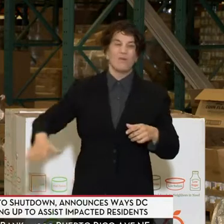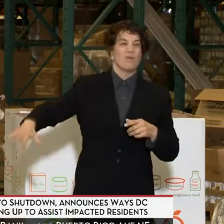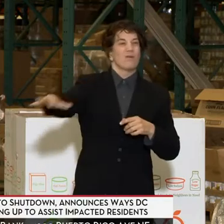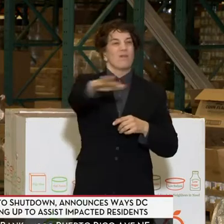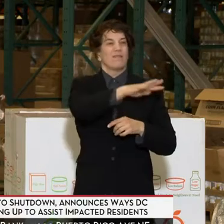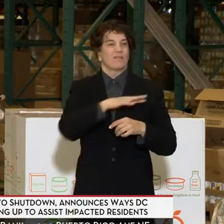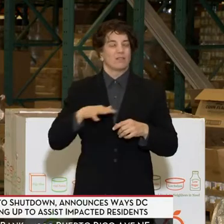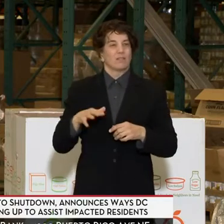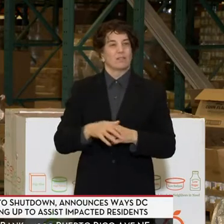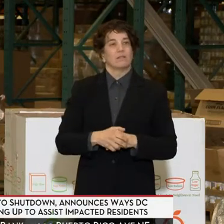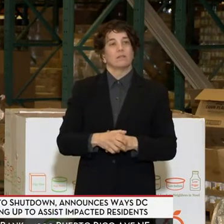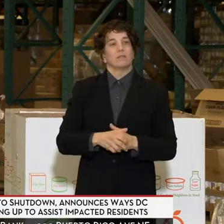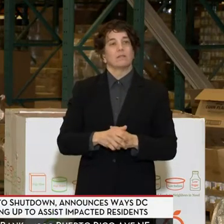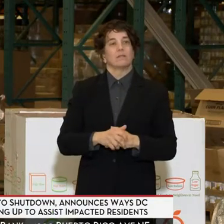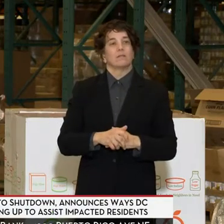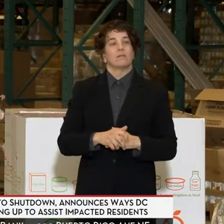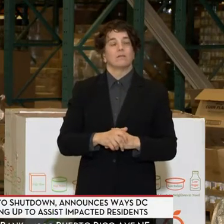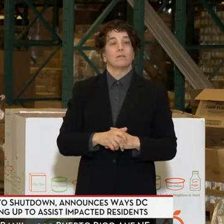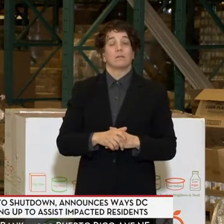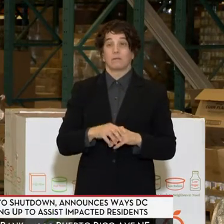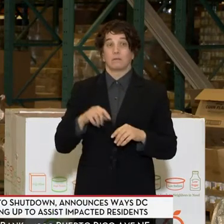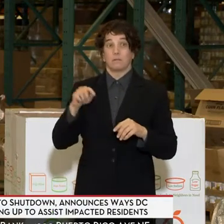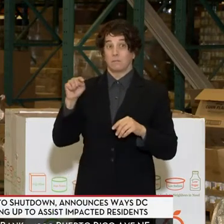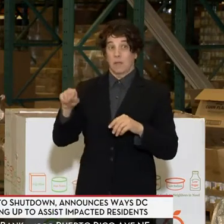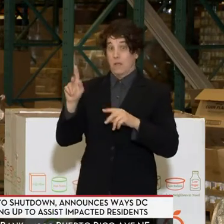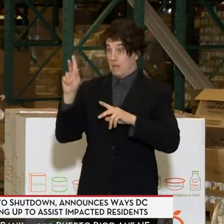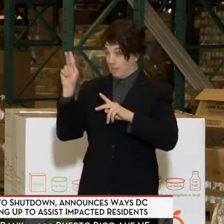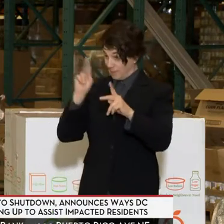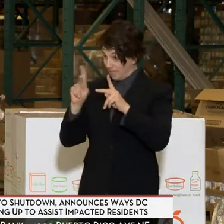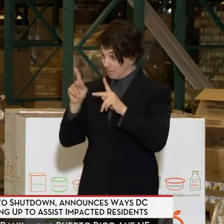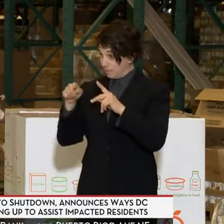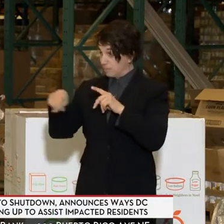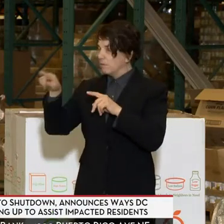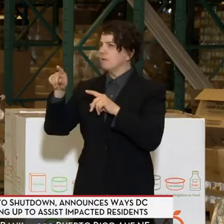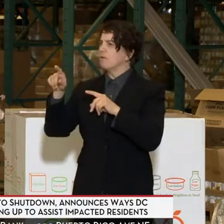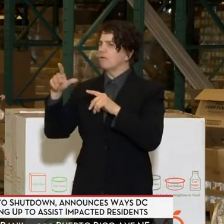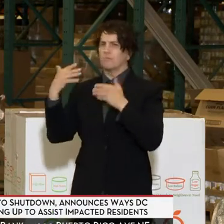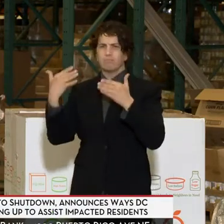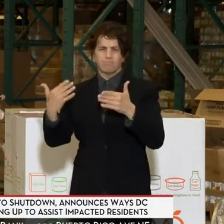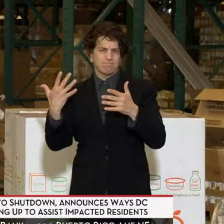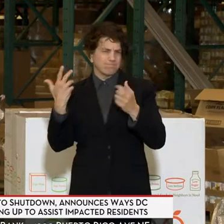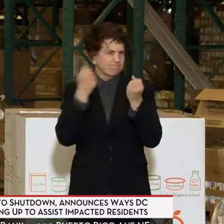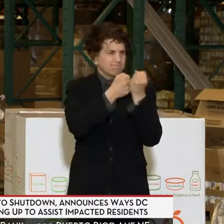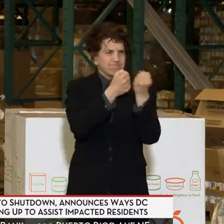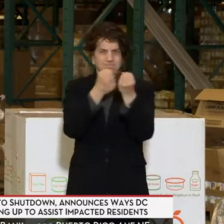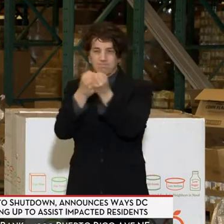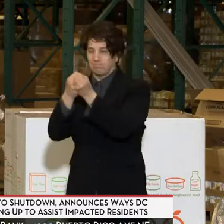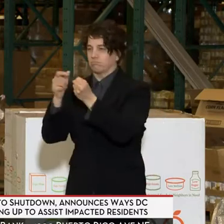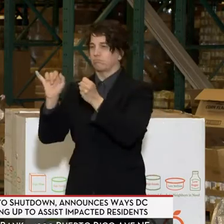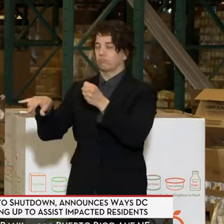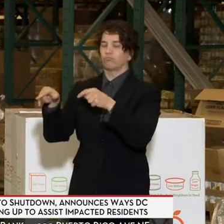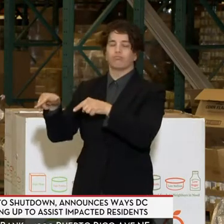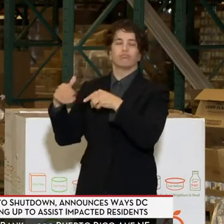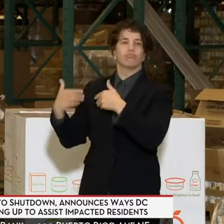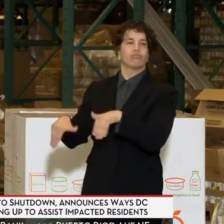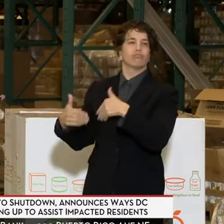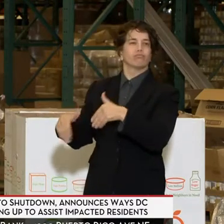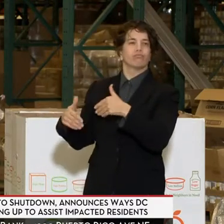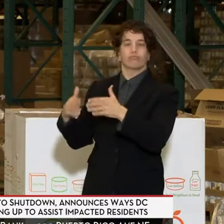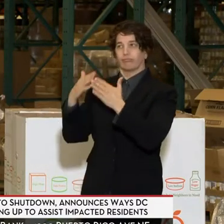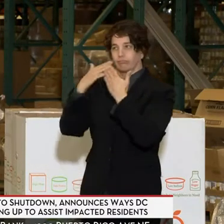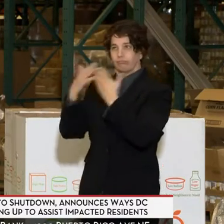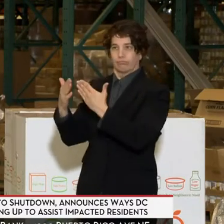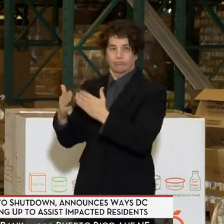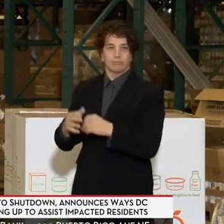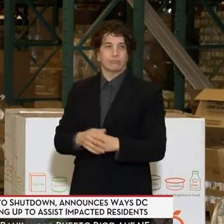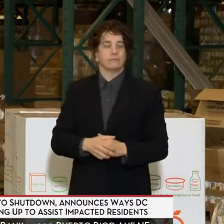values. Last week, I joined governors from several other states in calling on the Trump administration to make